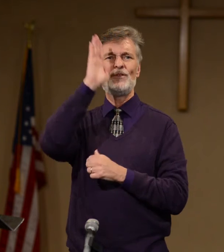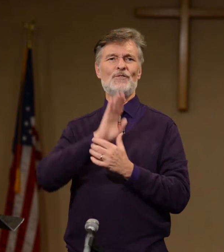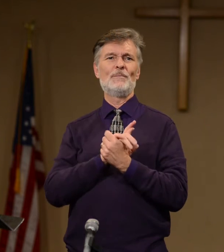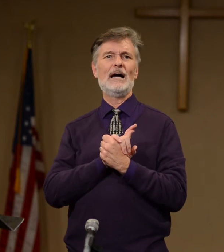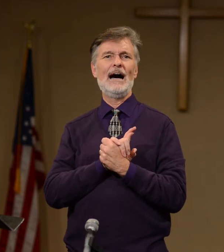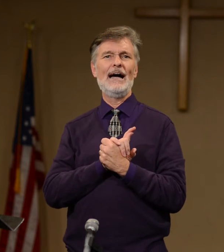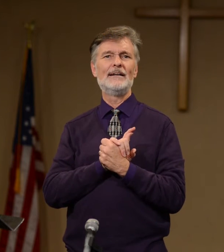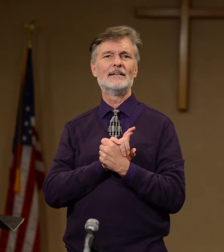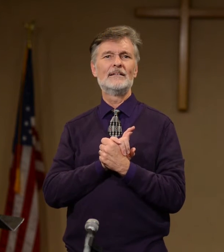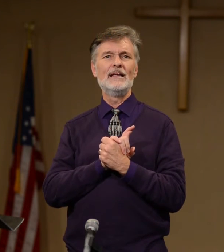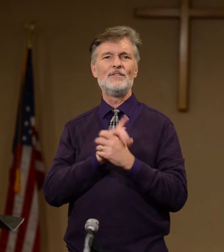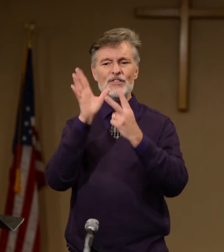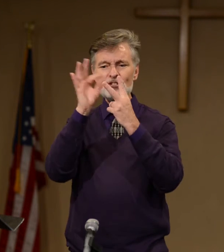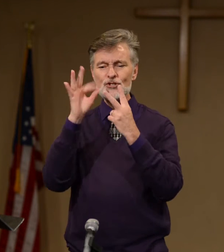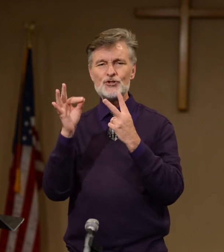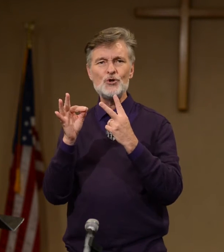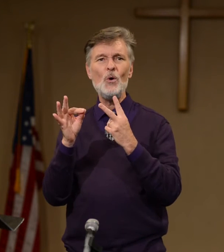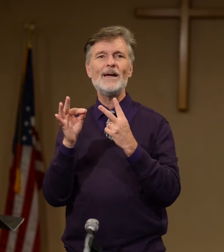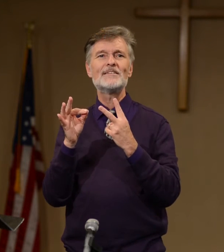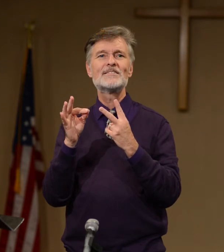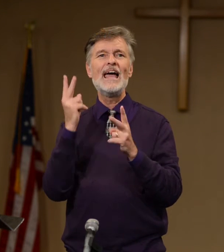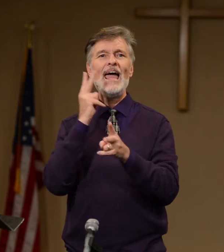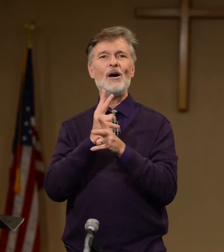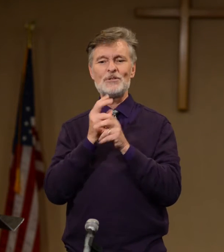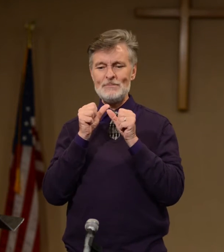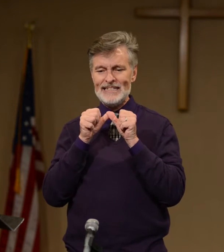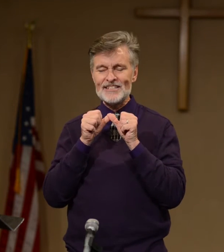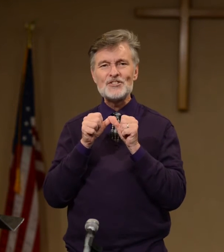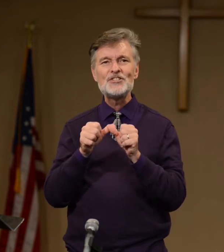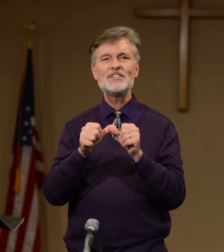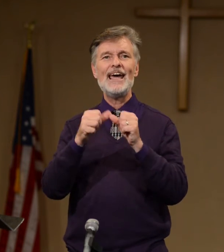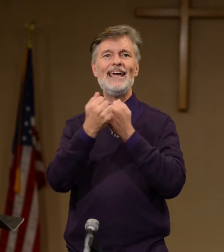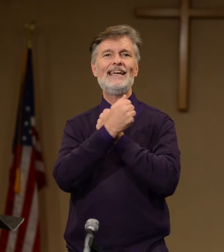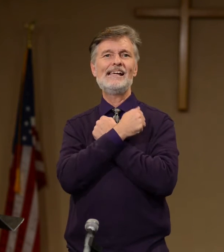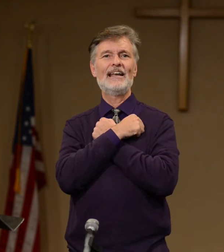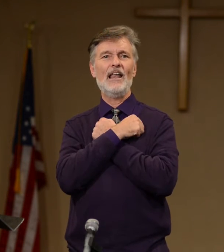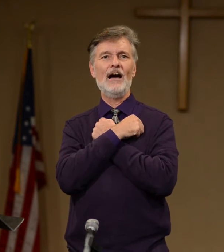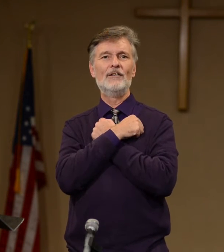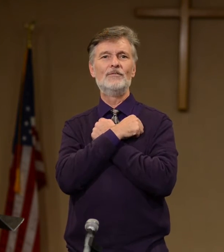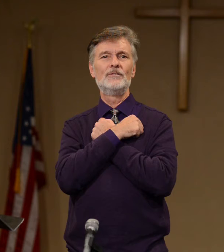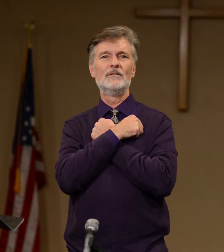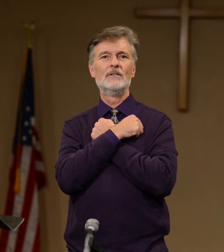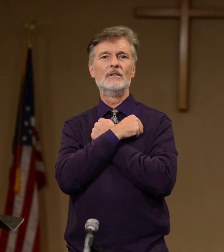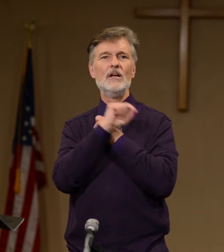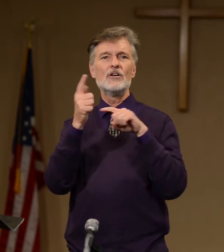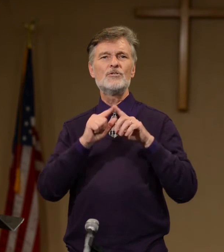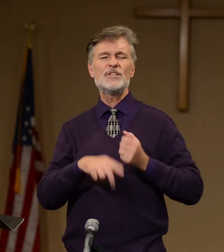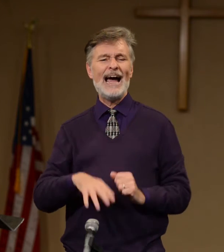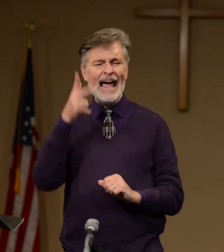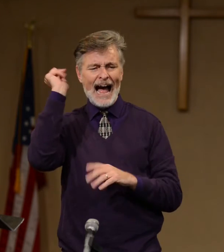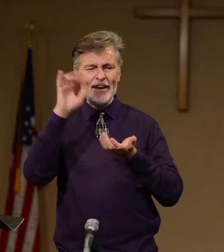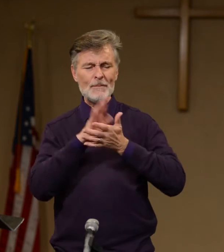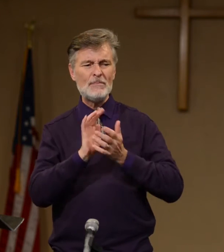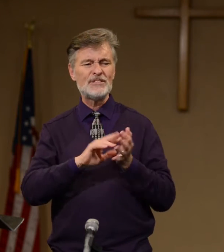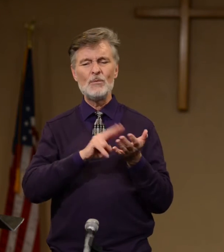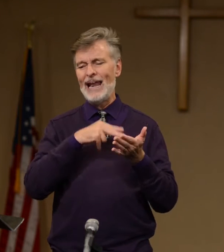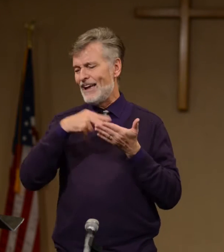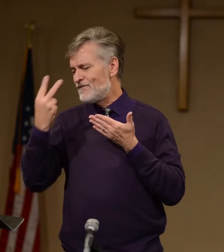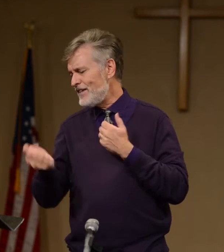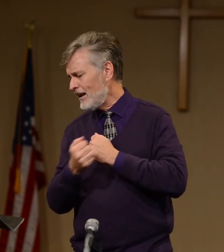from God, this choice helps me to stay in love. Because you see, I hear people say, well, I fell out